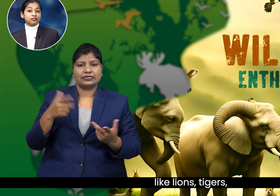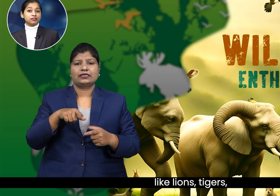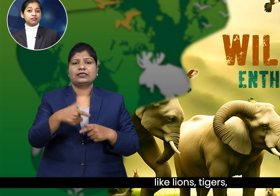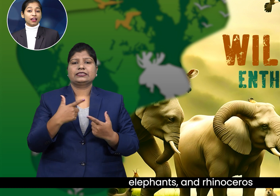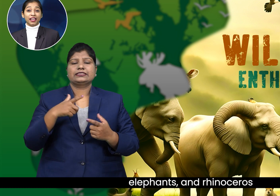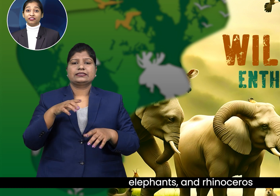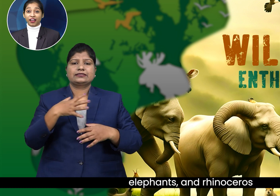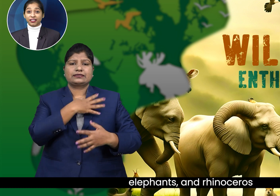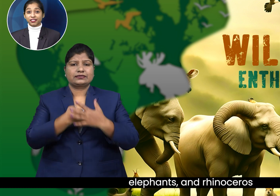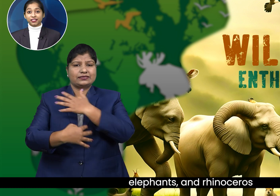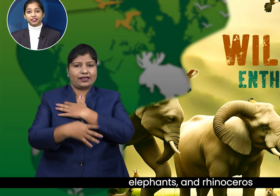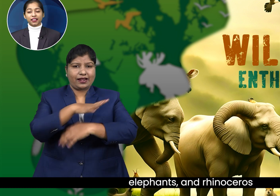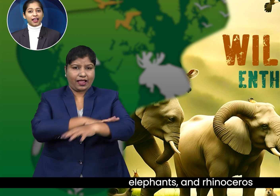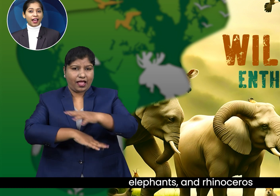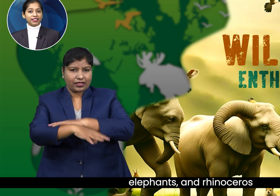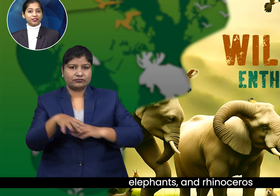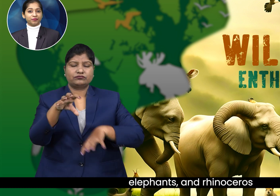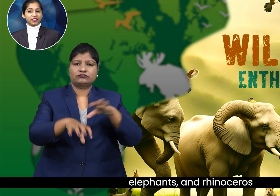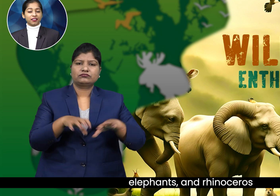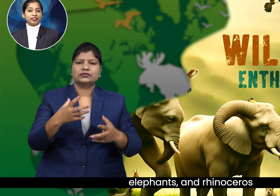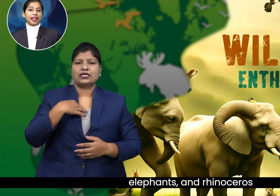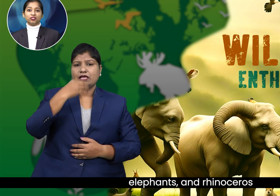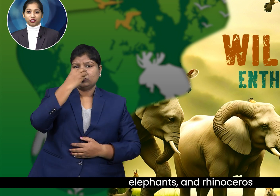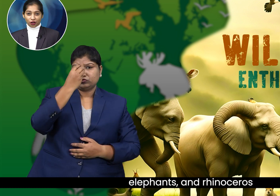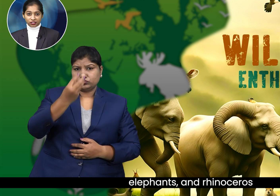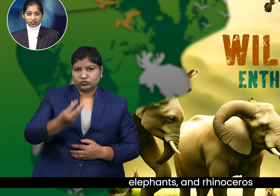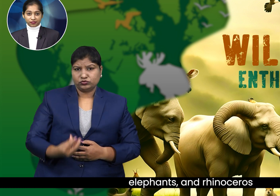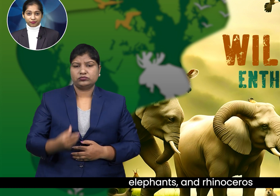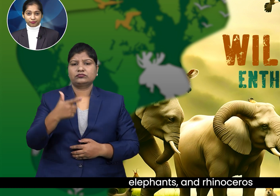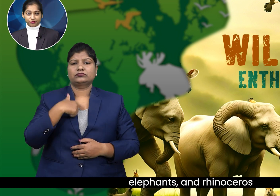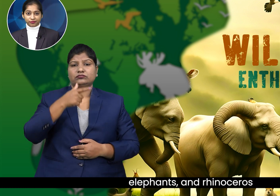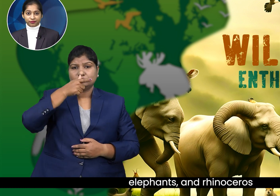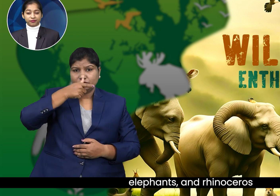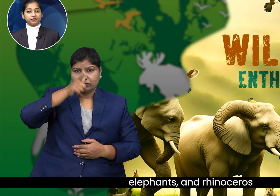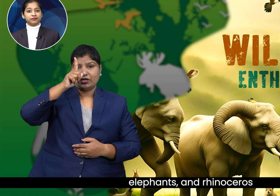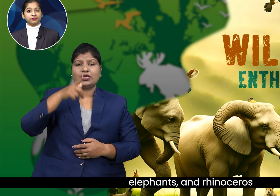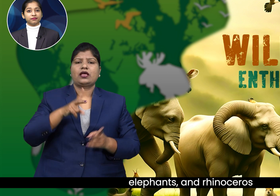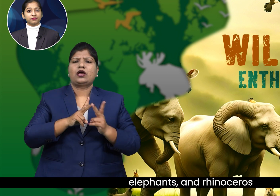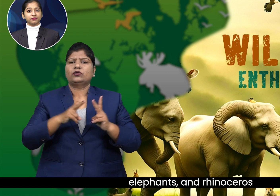tigers, elephants, and rhinoceros,